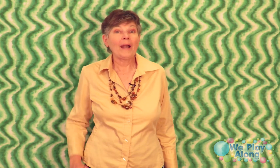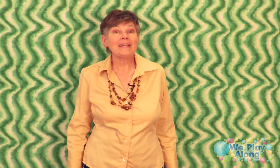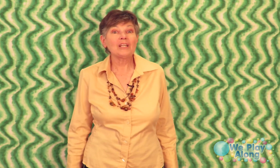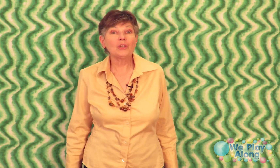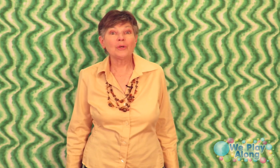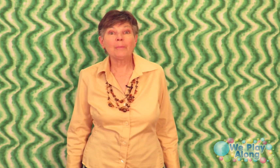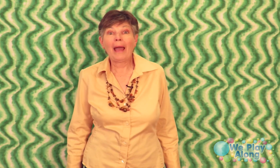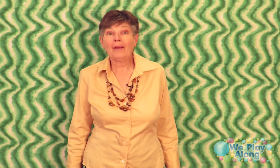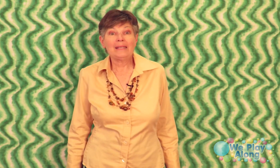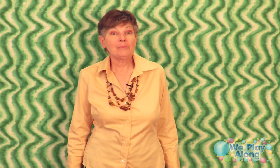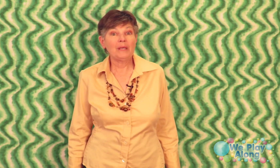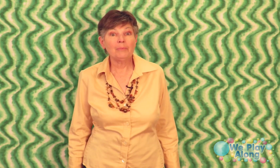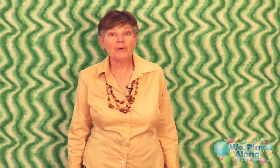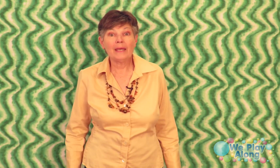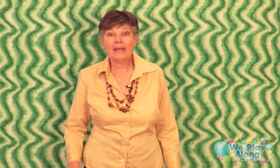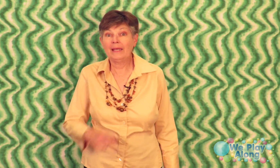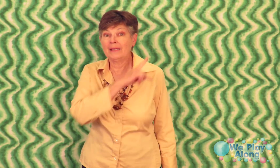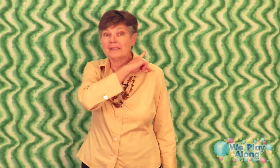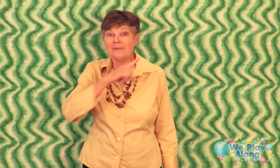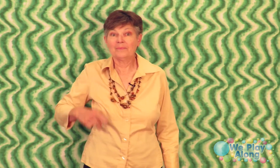wanted to learn about his people in his...